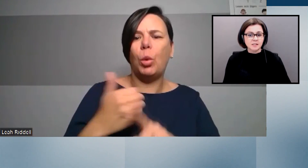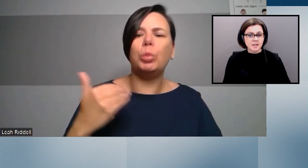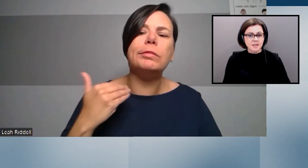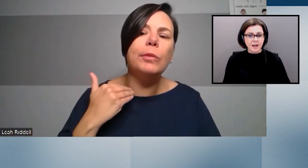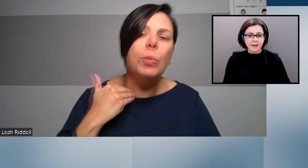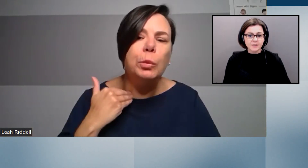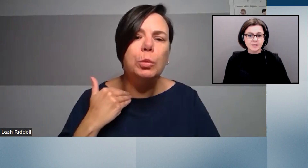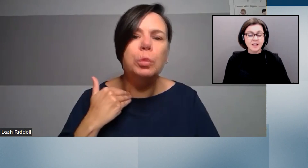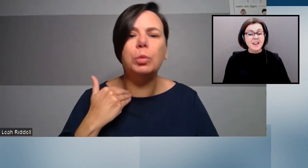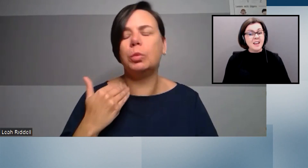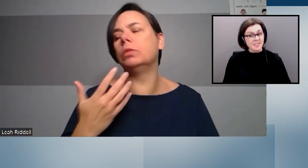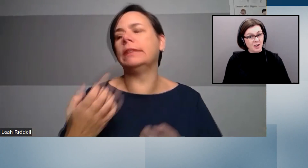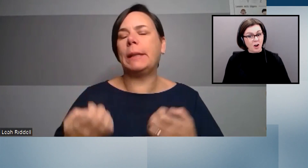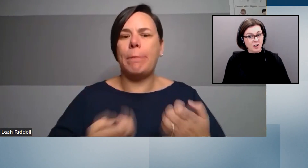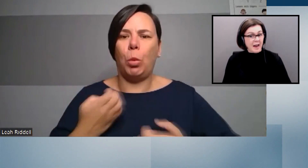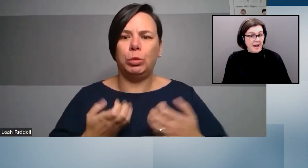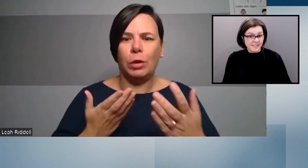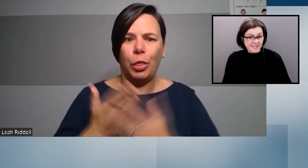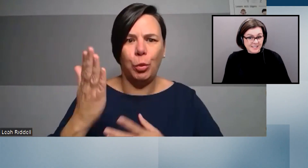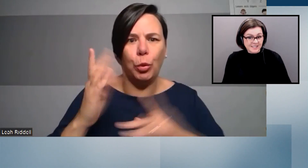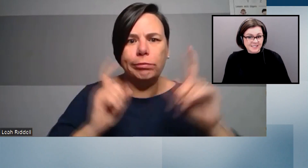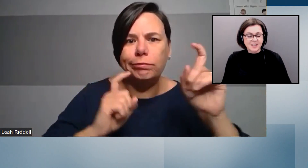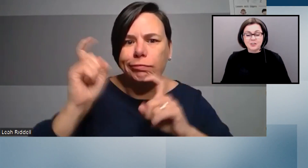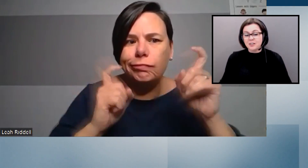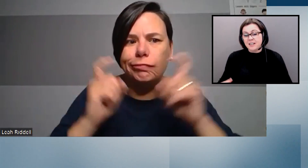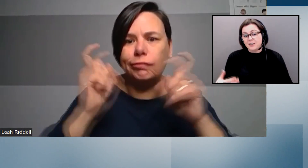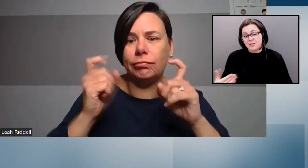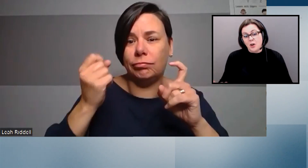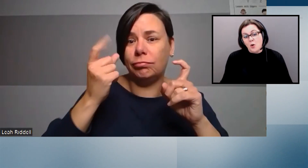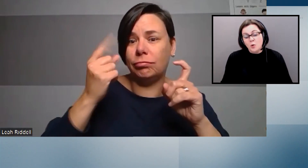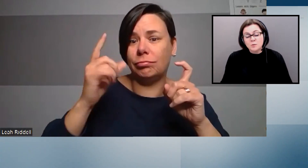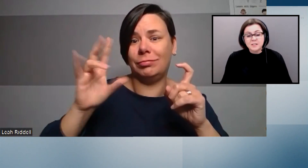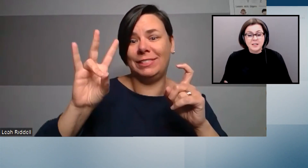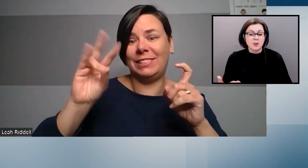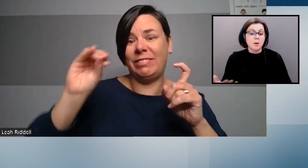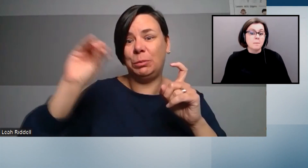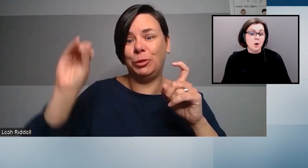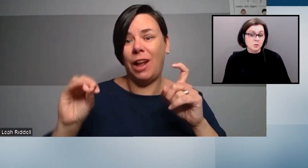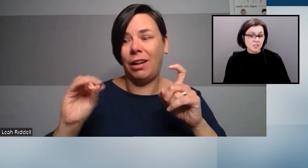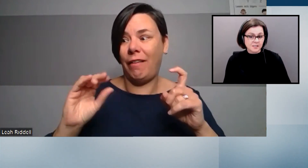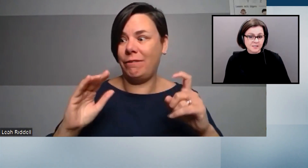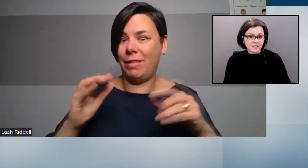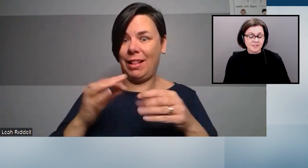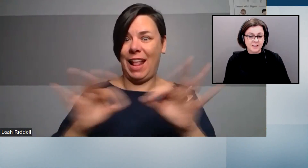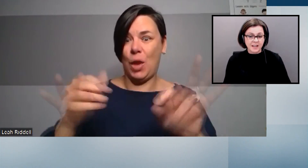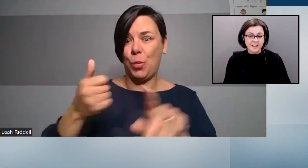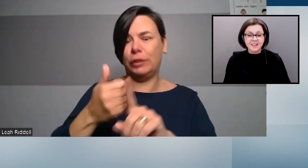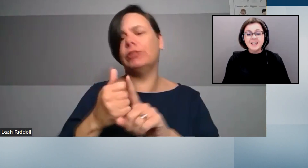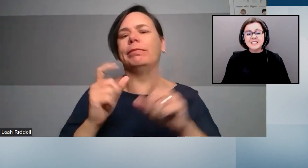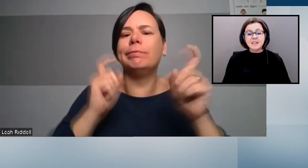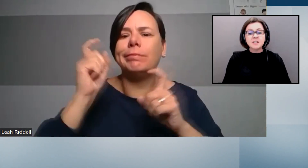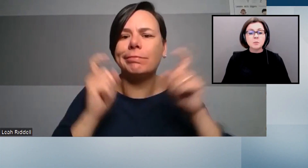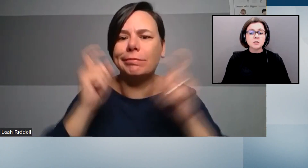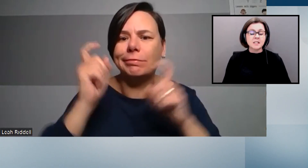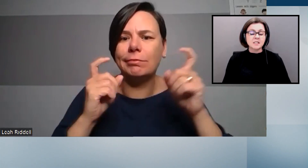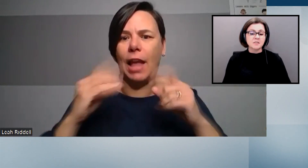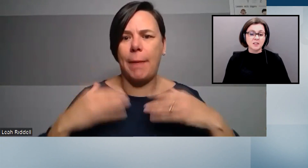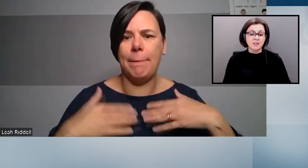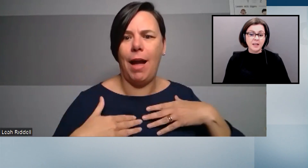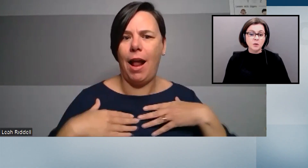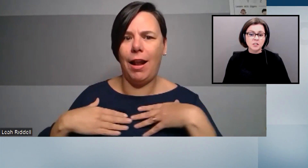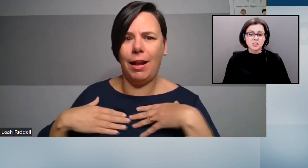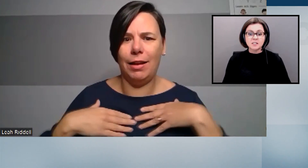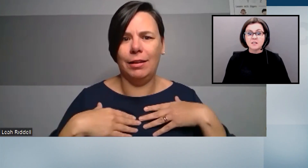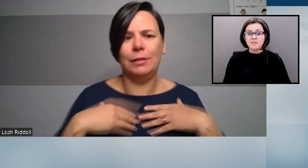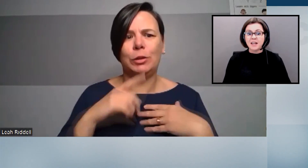nuances and syntax. There are accents, there are tones, there are emotions conveyed. 70% of